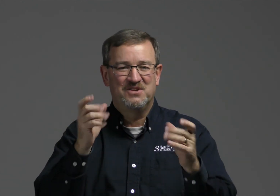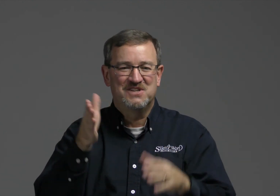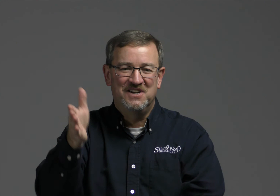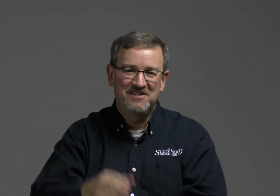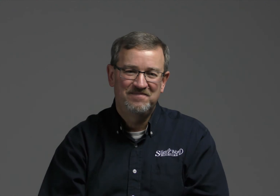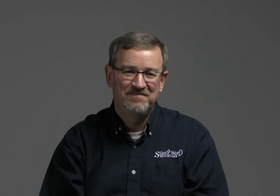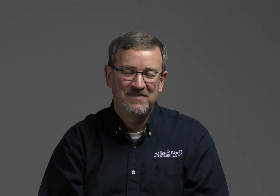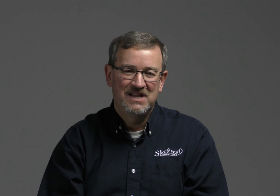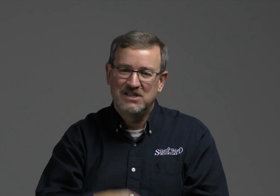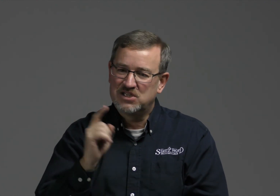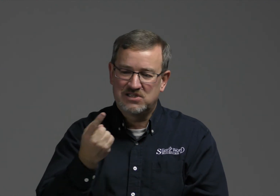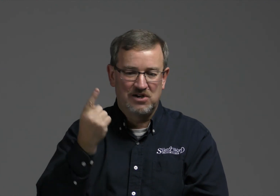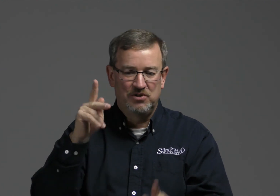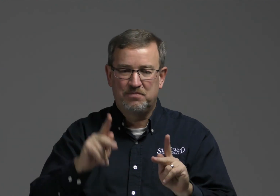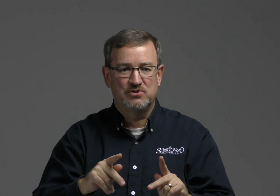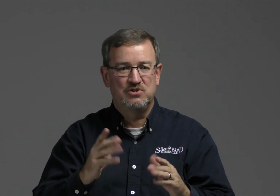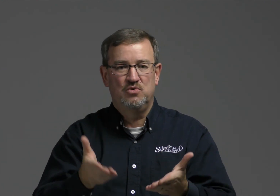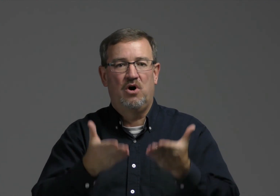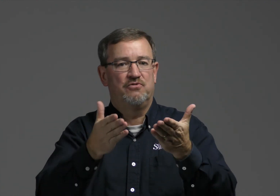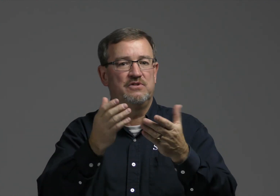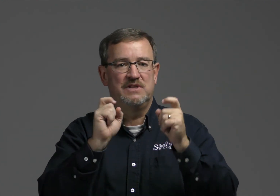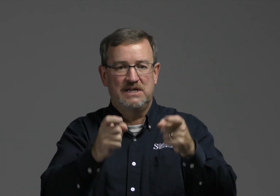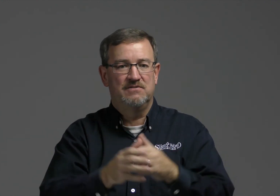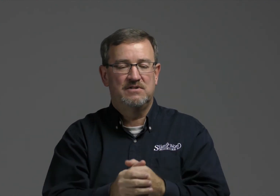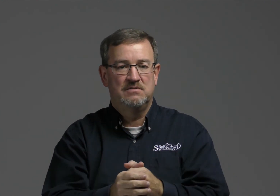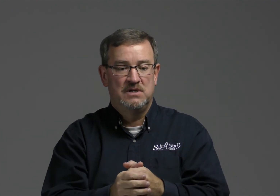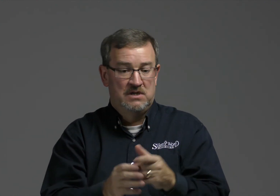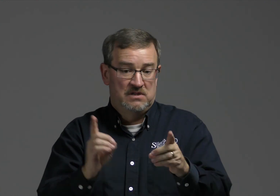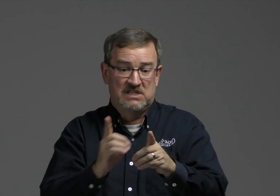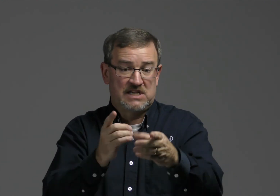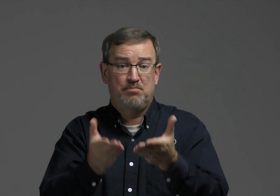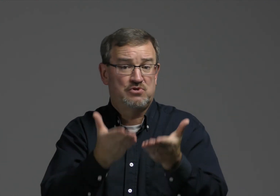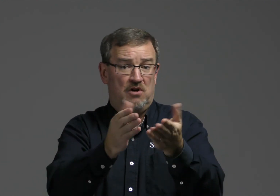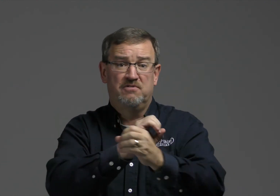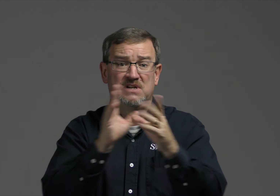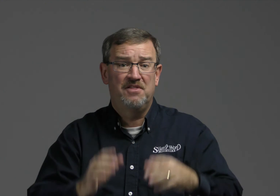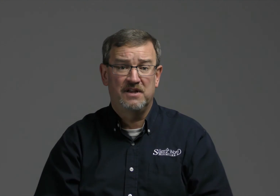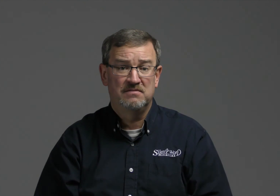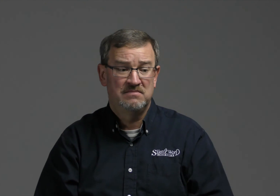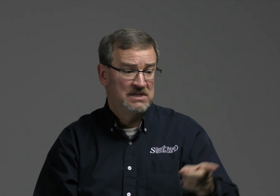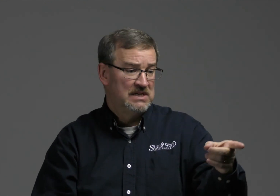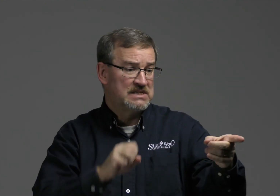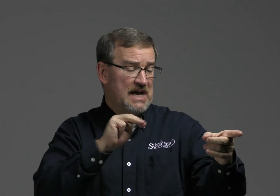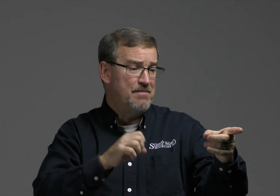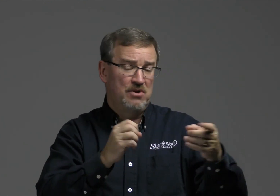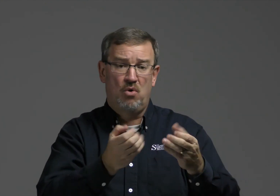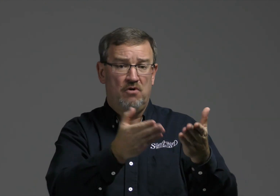The sinner. She's the only person who offered the gift. The disciples offered nothing. Simon